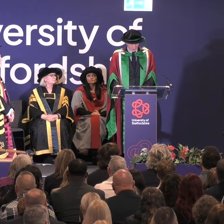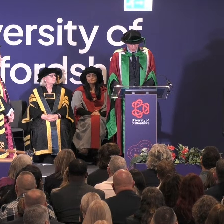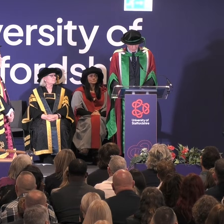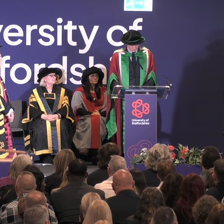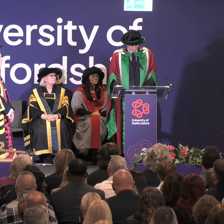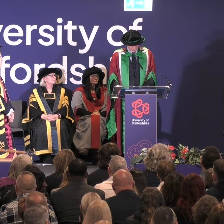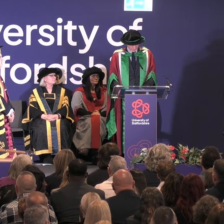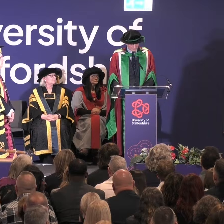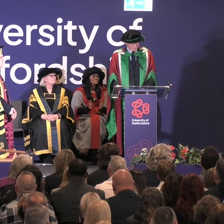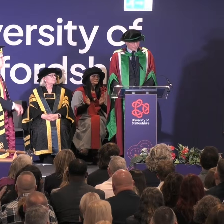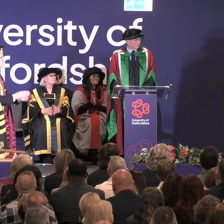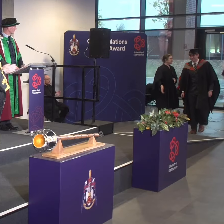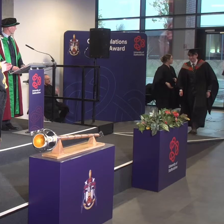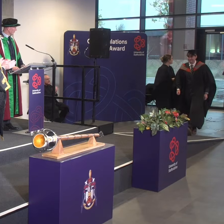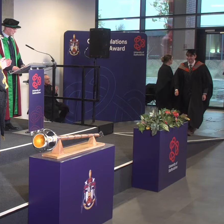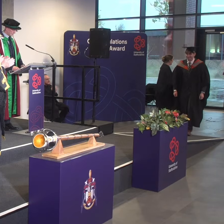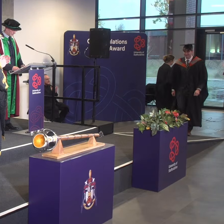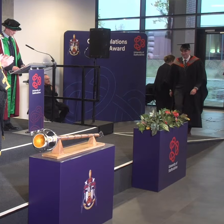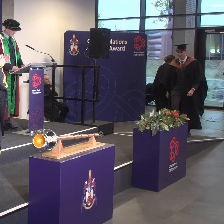Sebastian Burton.